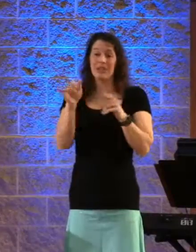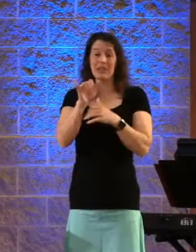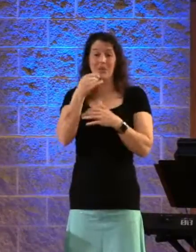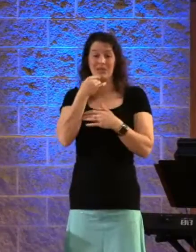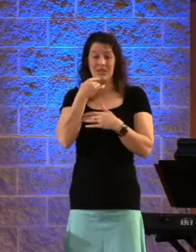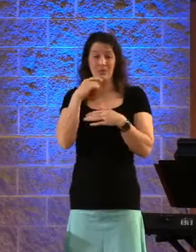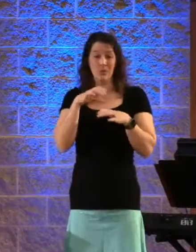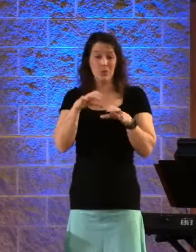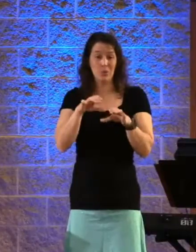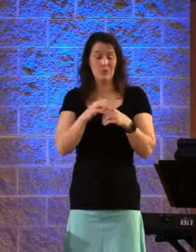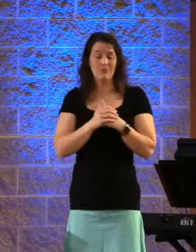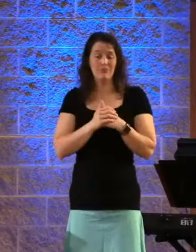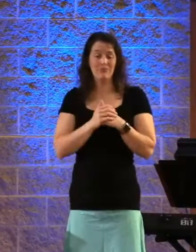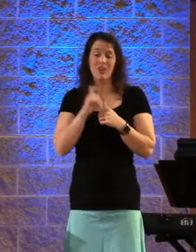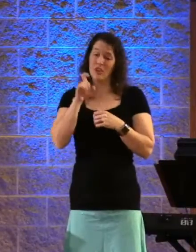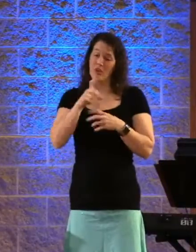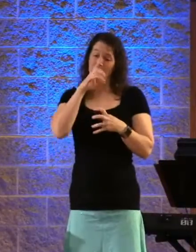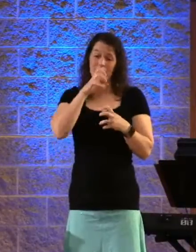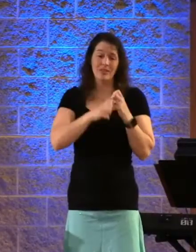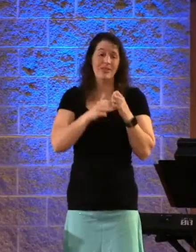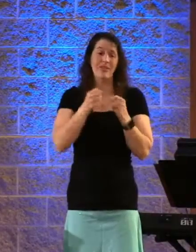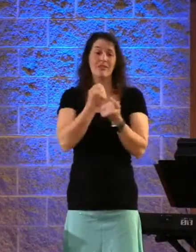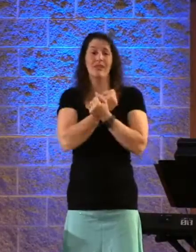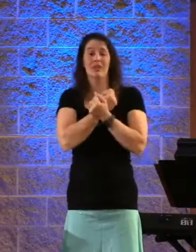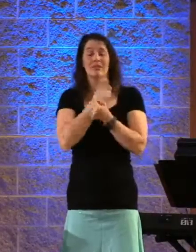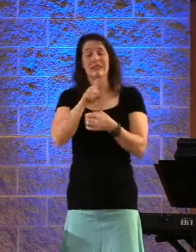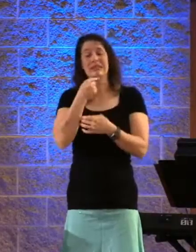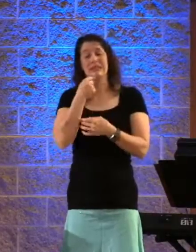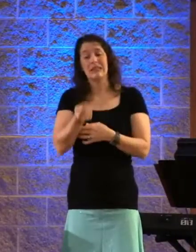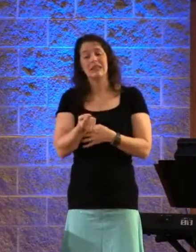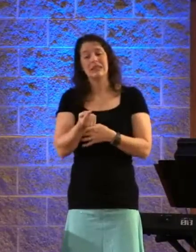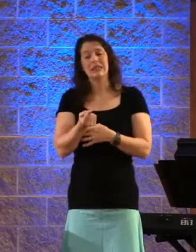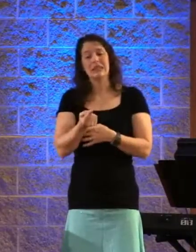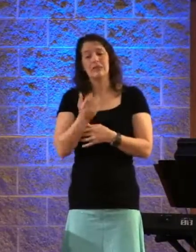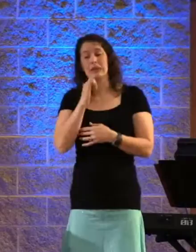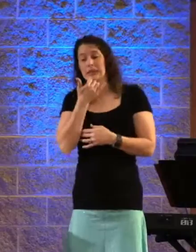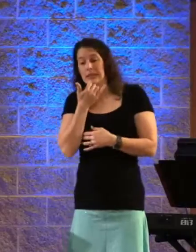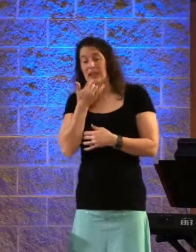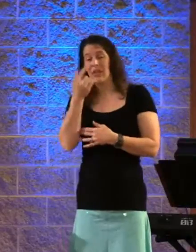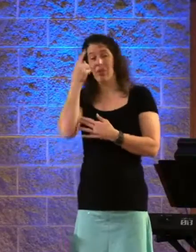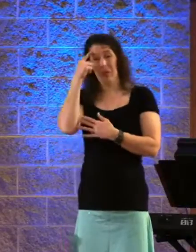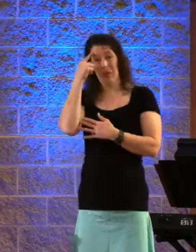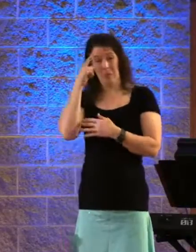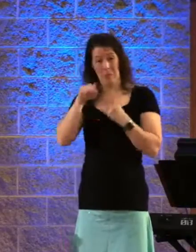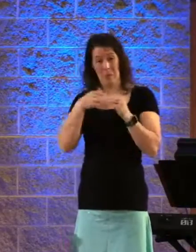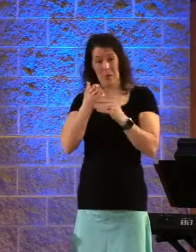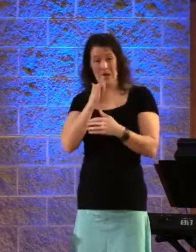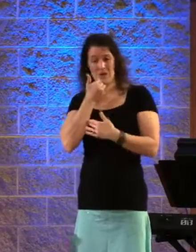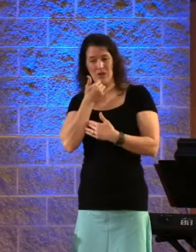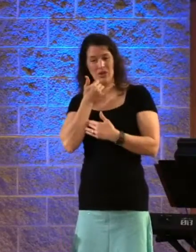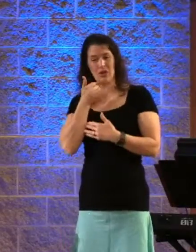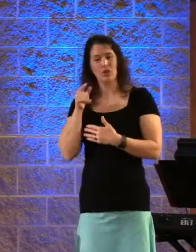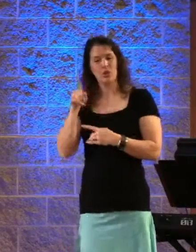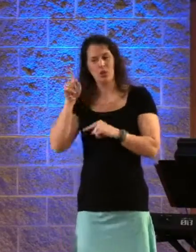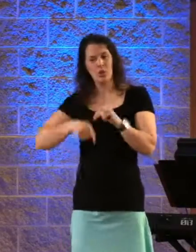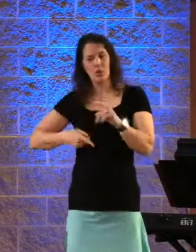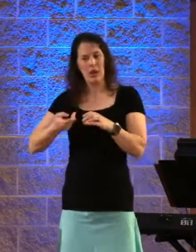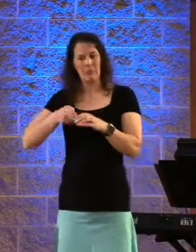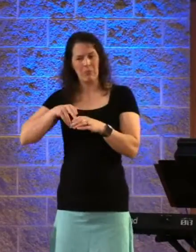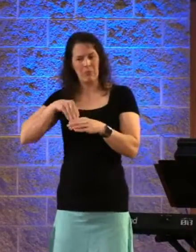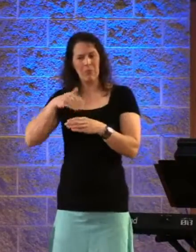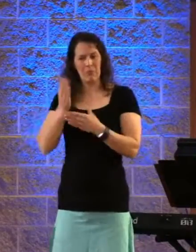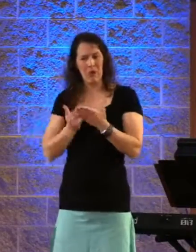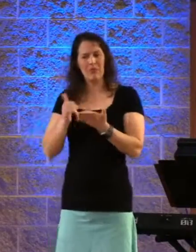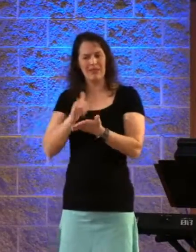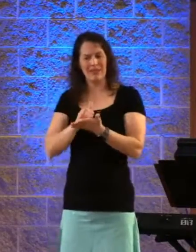have a tough love. And we've got to say to the one who was erring or thinking about erring, you can't be a part of this. You can't